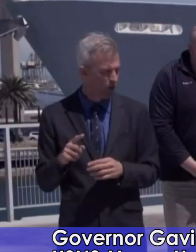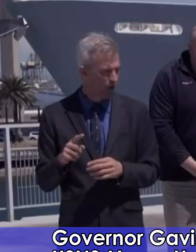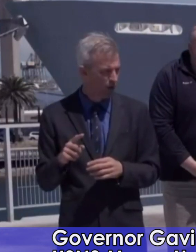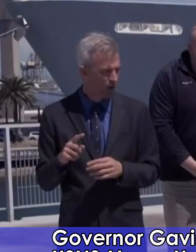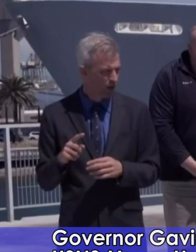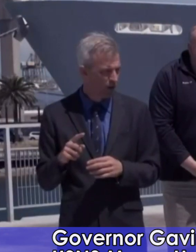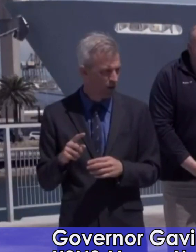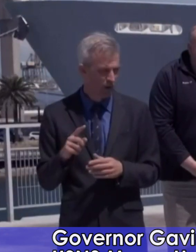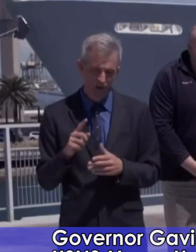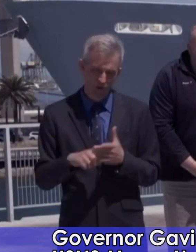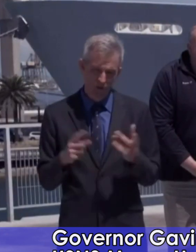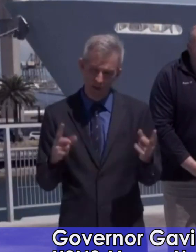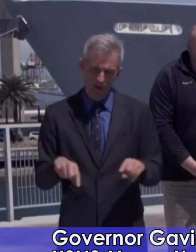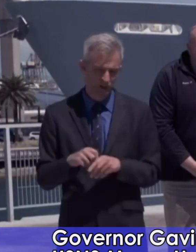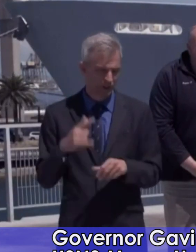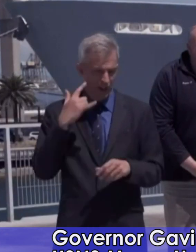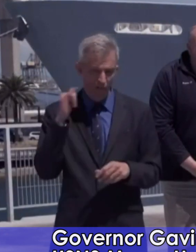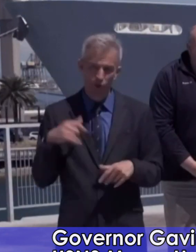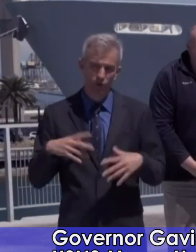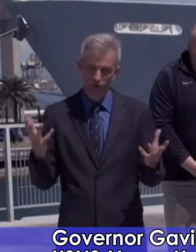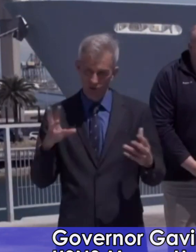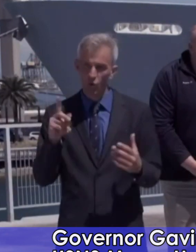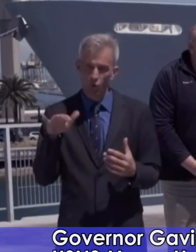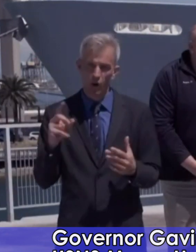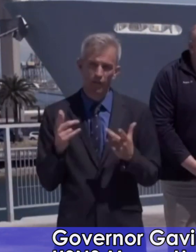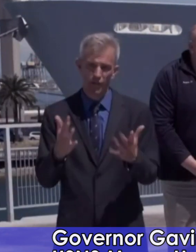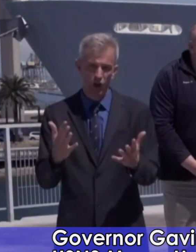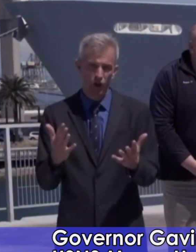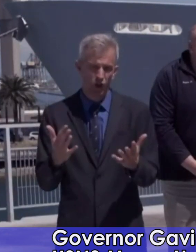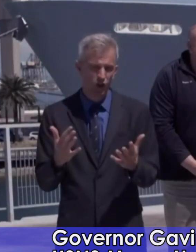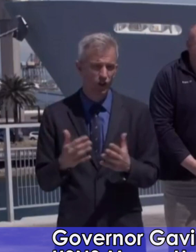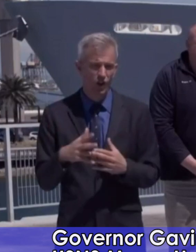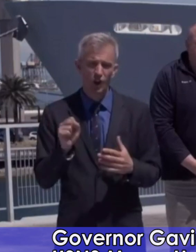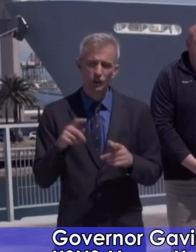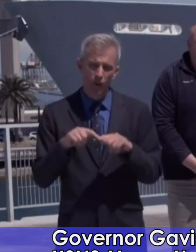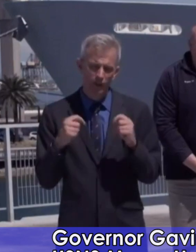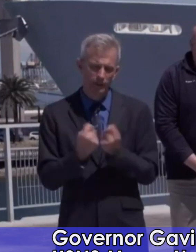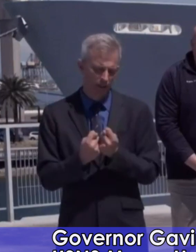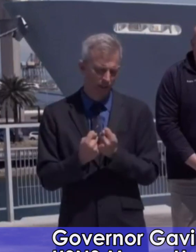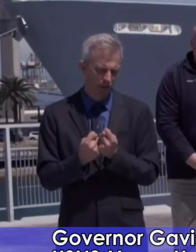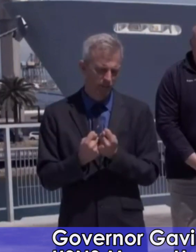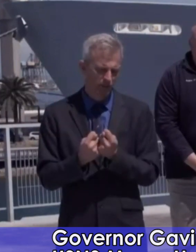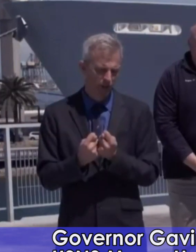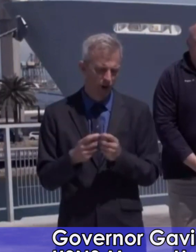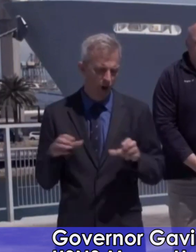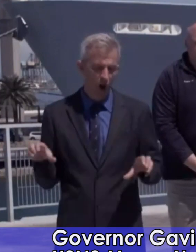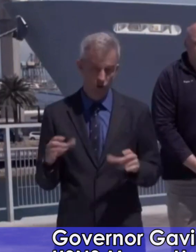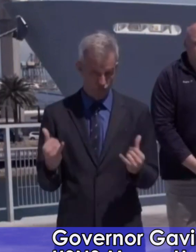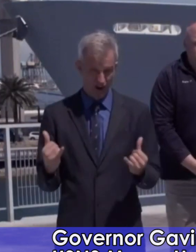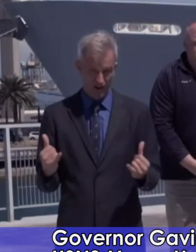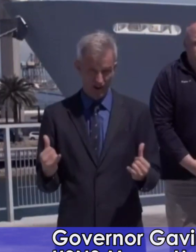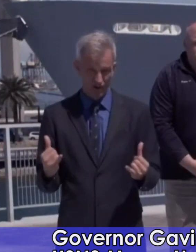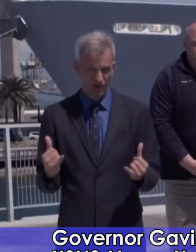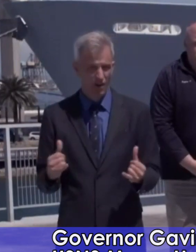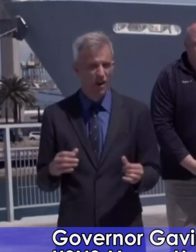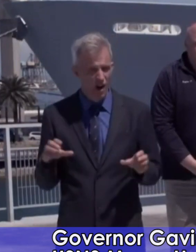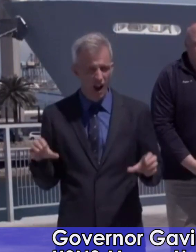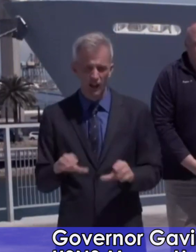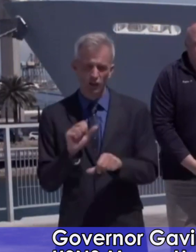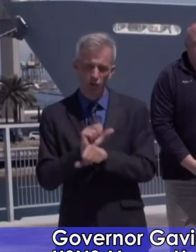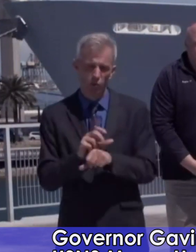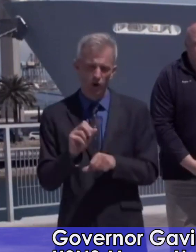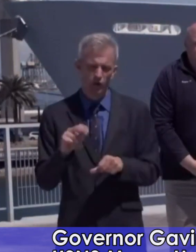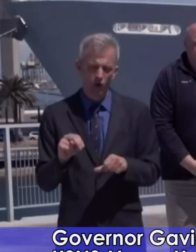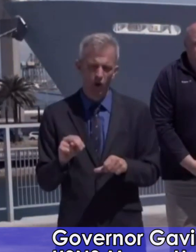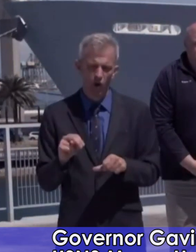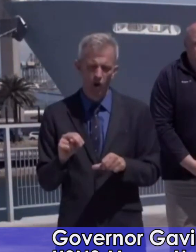obviously happens in California, and that is a wildfire season. And so those teams are actively, as we sit here today, working